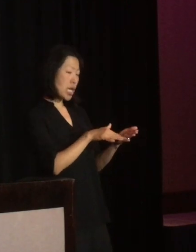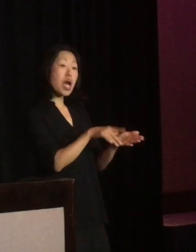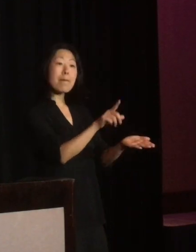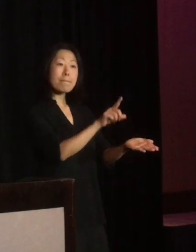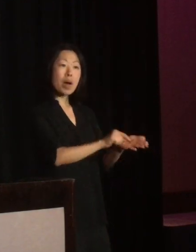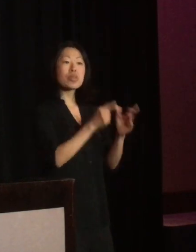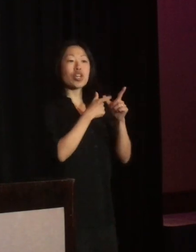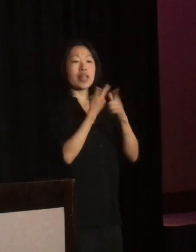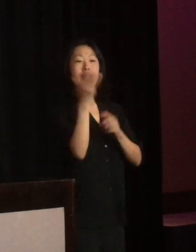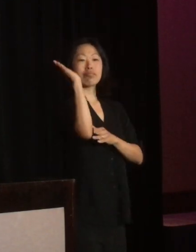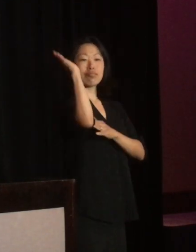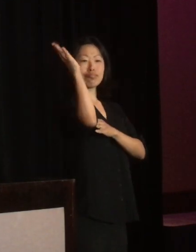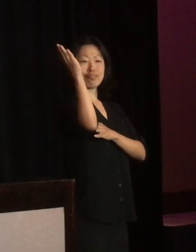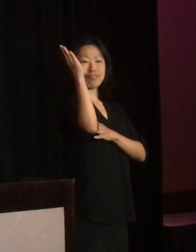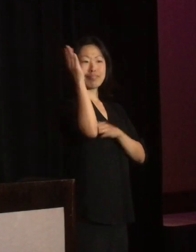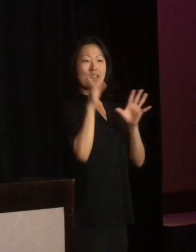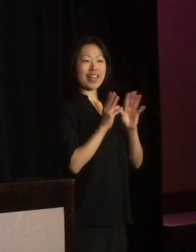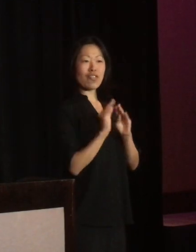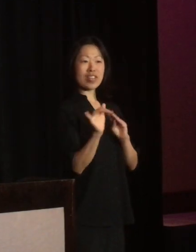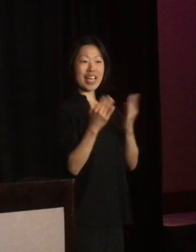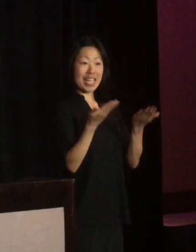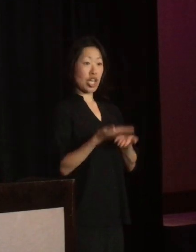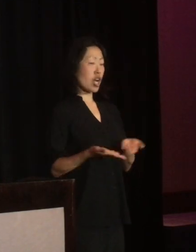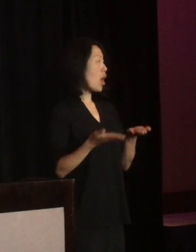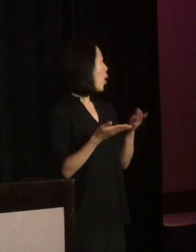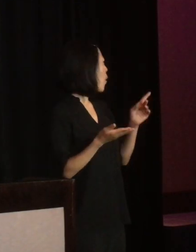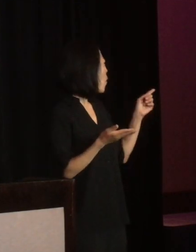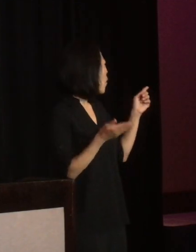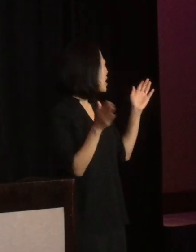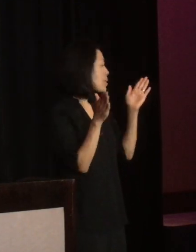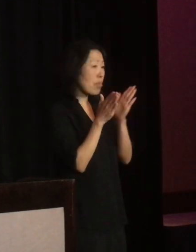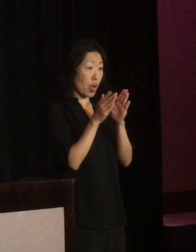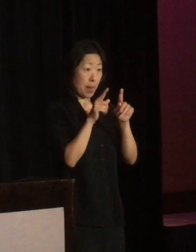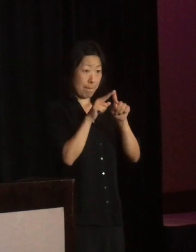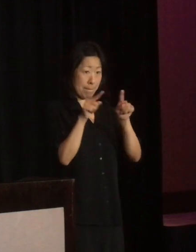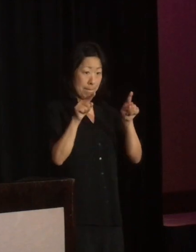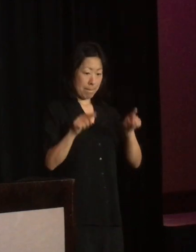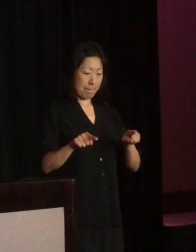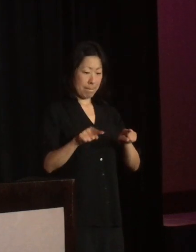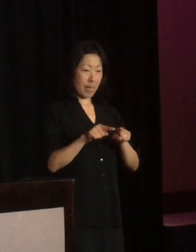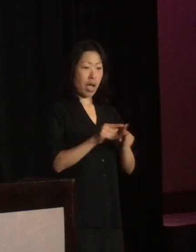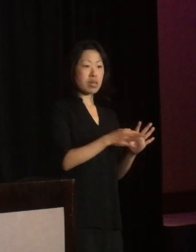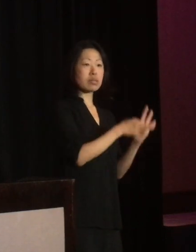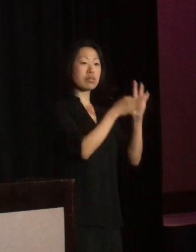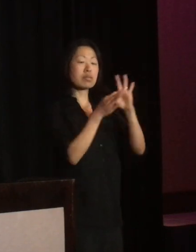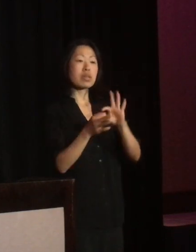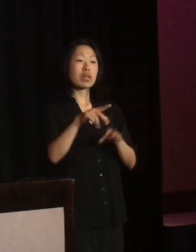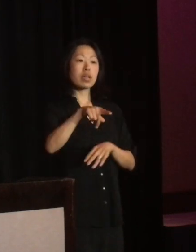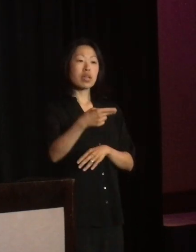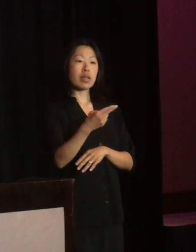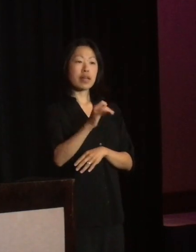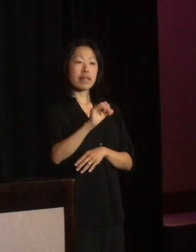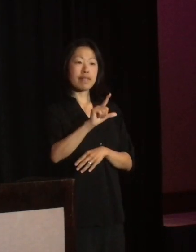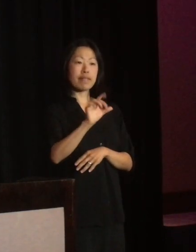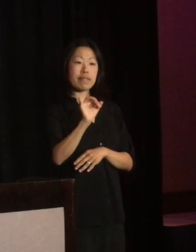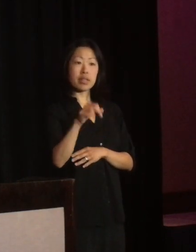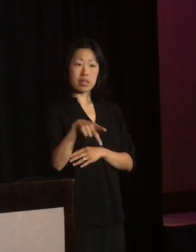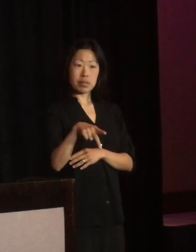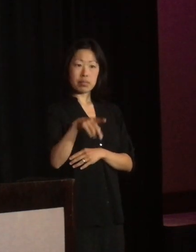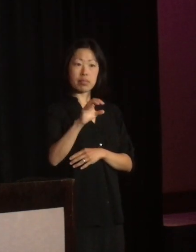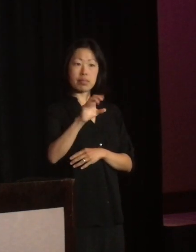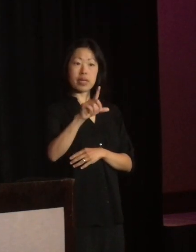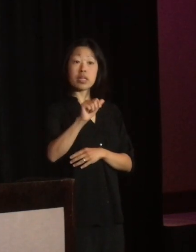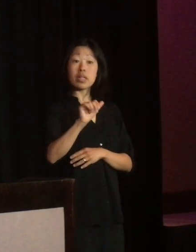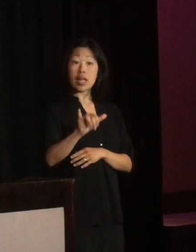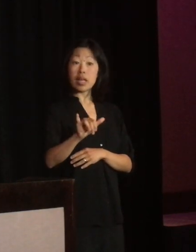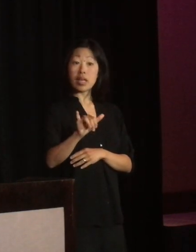this. I just have that little box in the corner, kind of bringing it back to Philip Clay. For adoptees in our community, I know some of you are aware of this